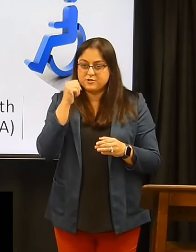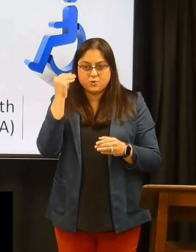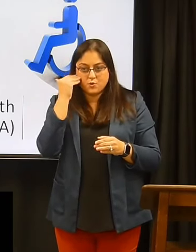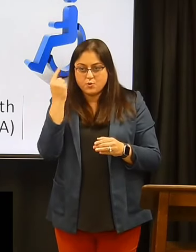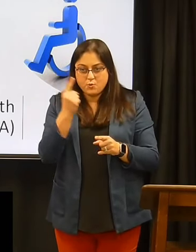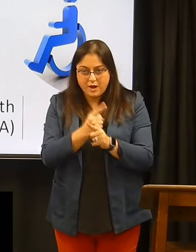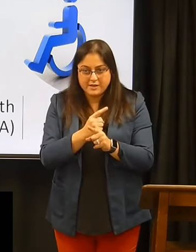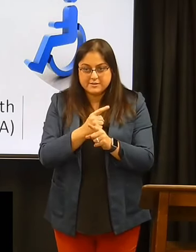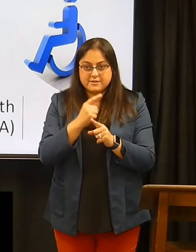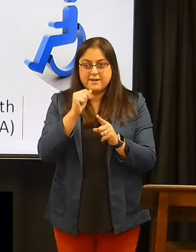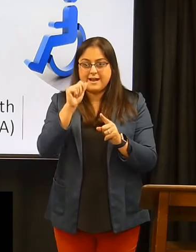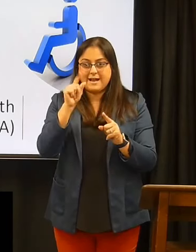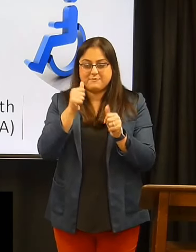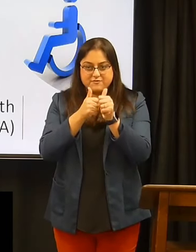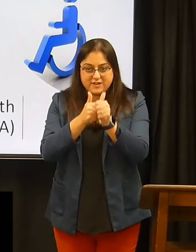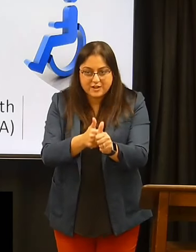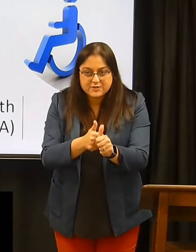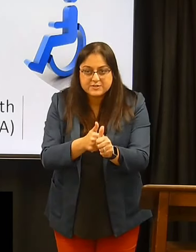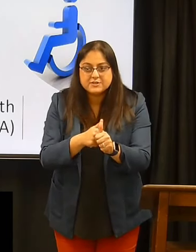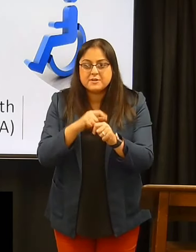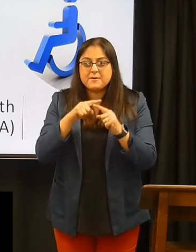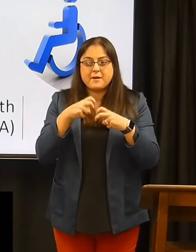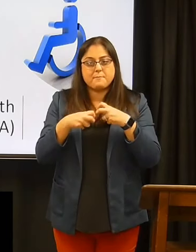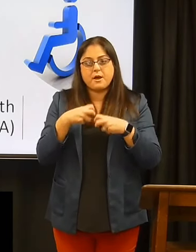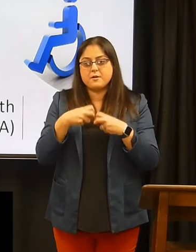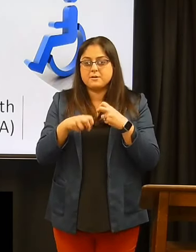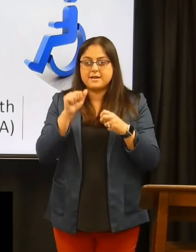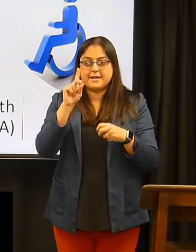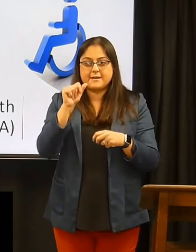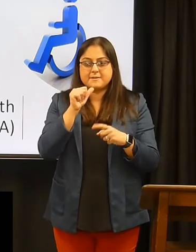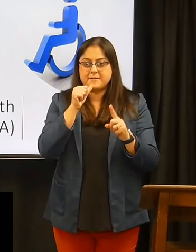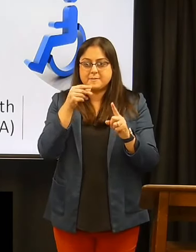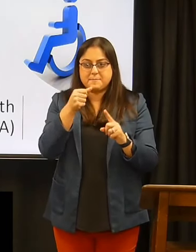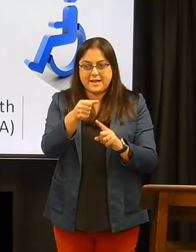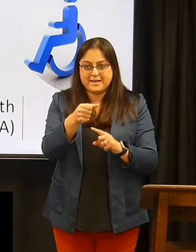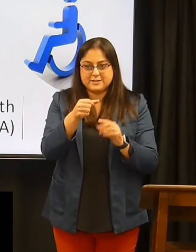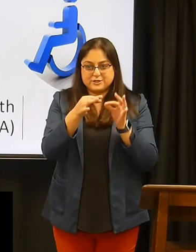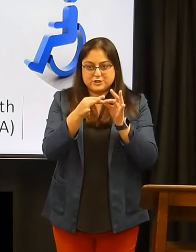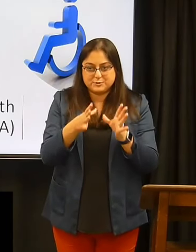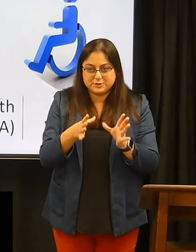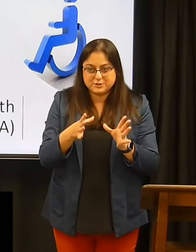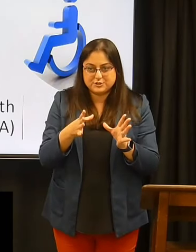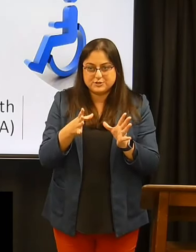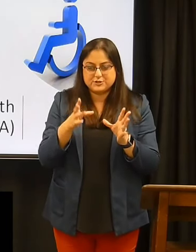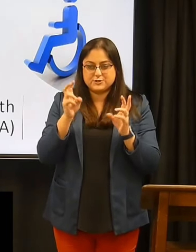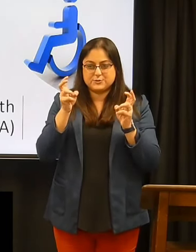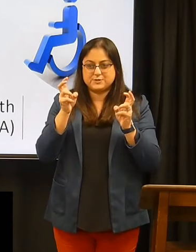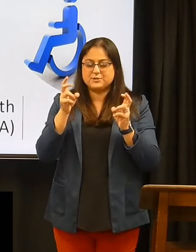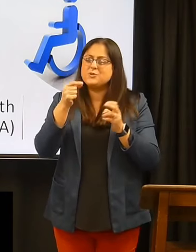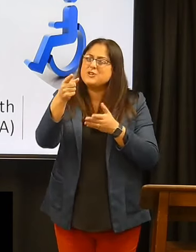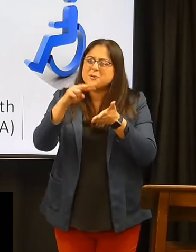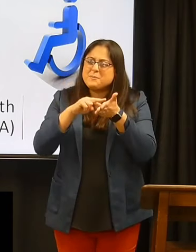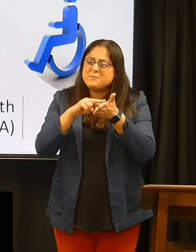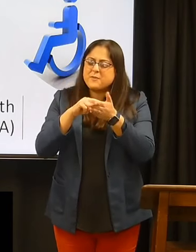pay. They don't know about the ADA. The ADA doesn't actually pay for